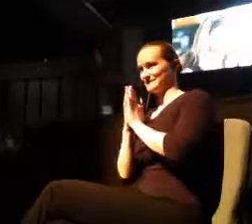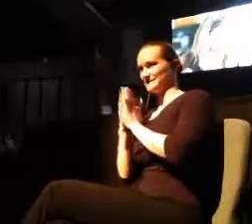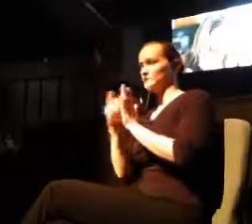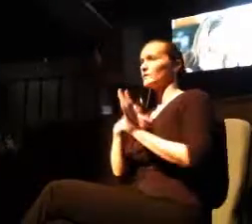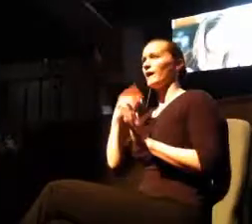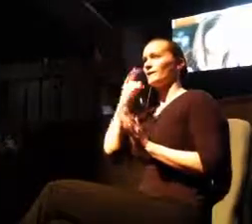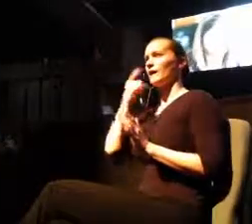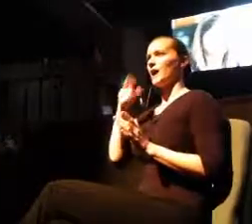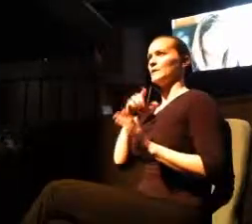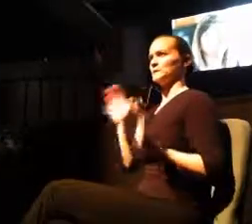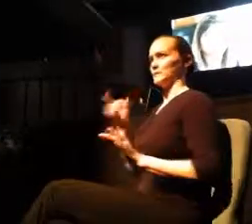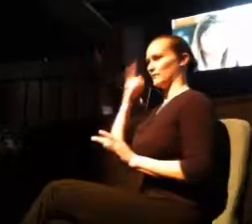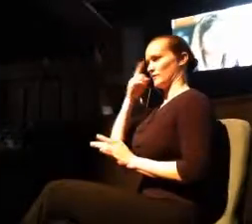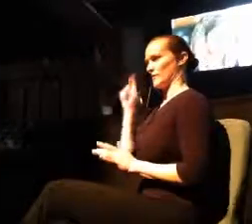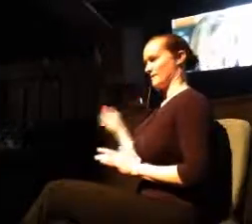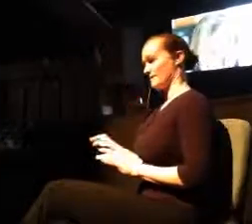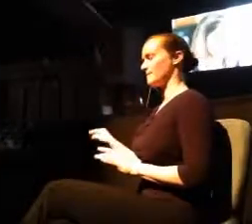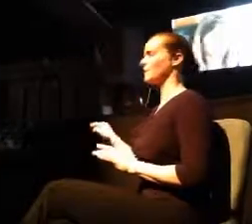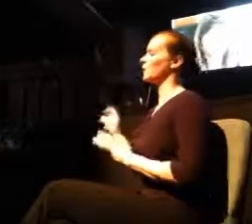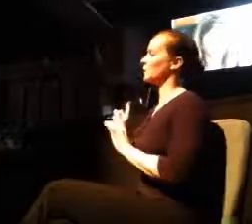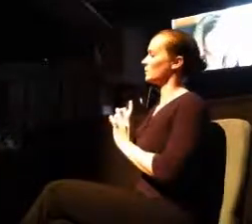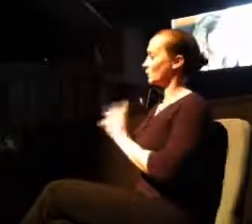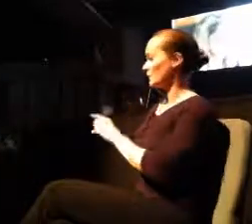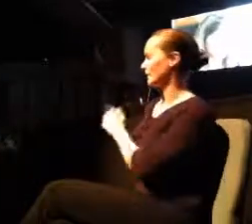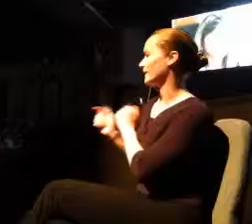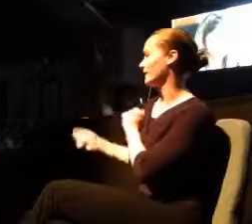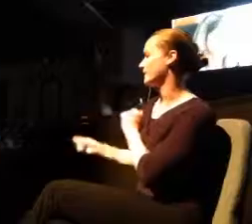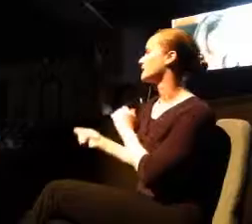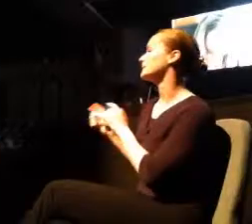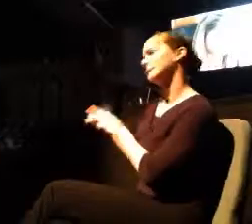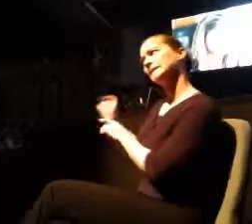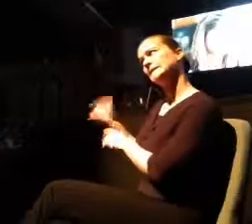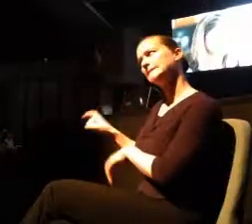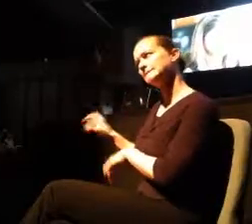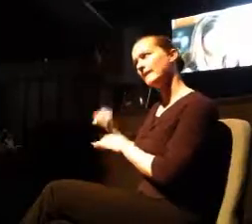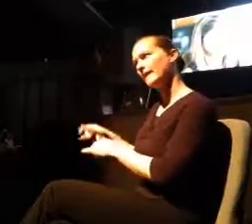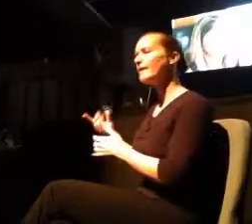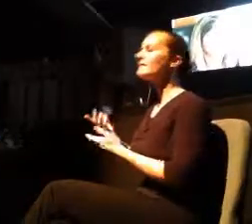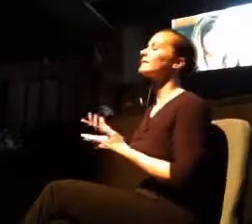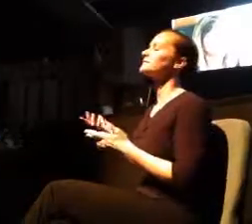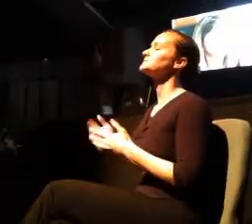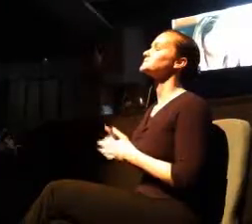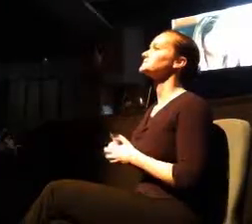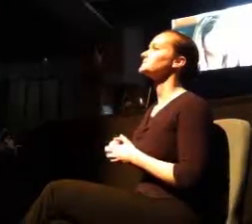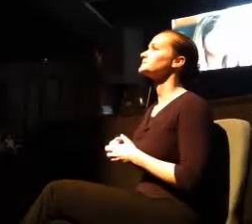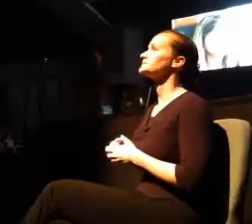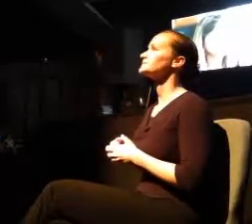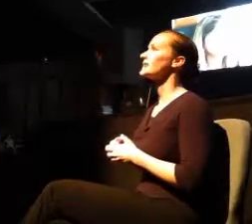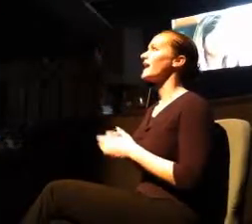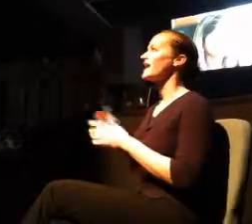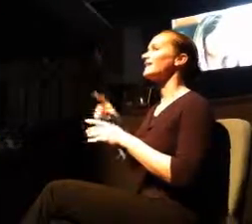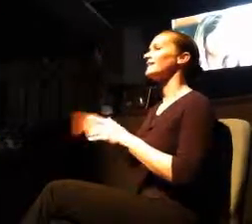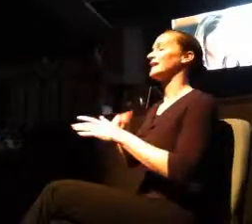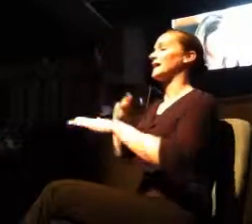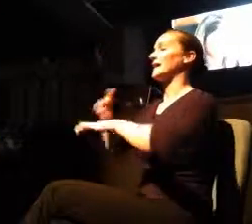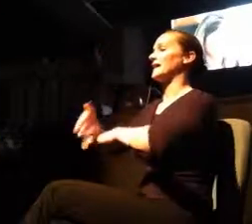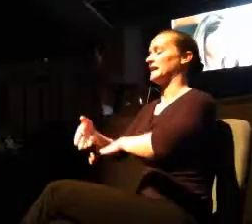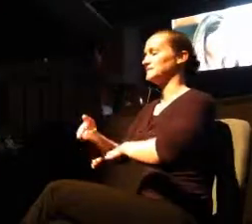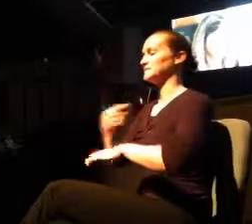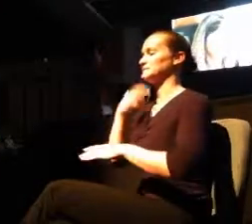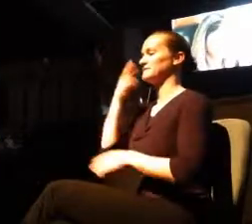this for him, get him back to church, this is what he wants and he needs, and let's do it. And it became so clear after a